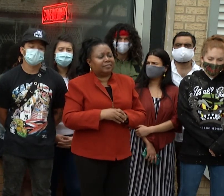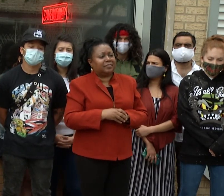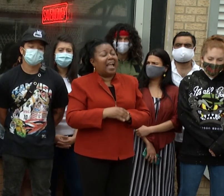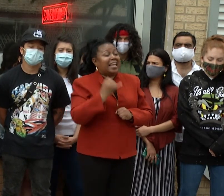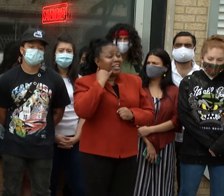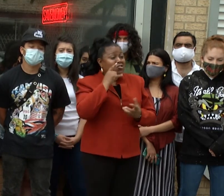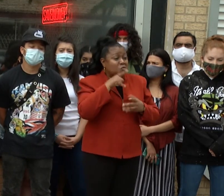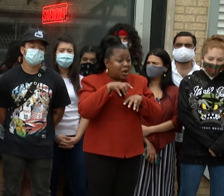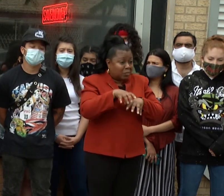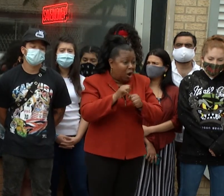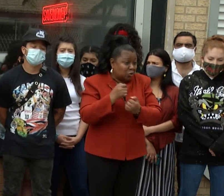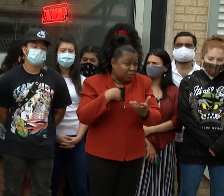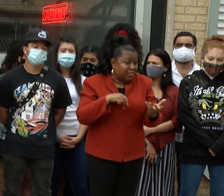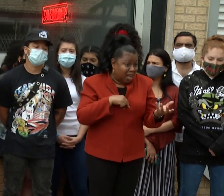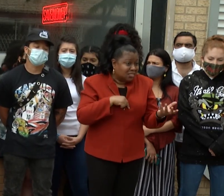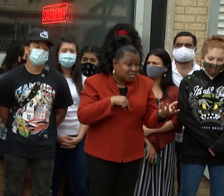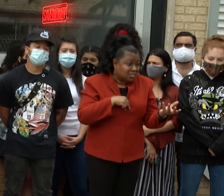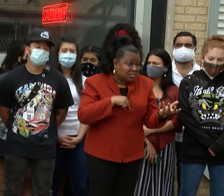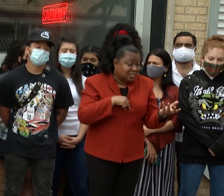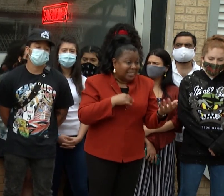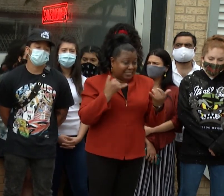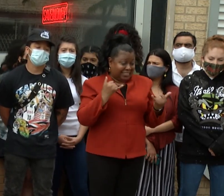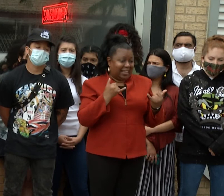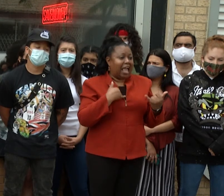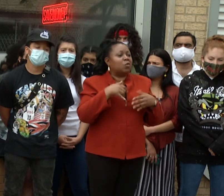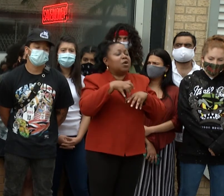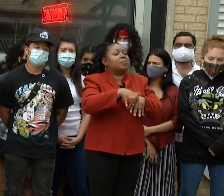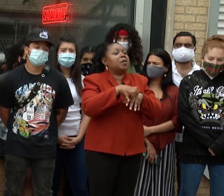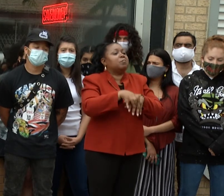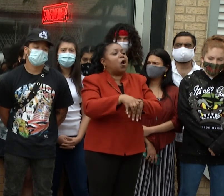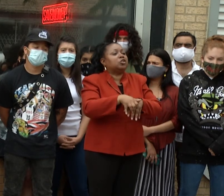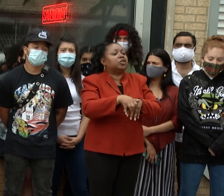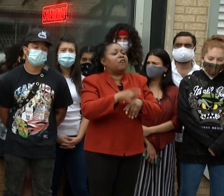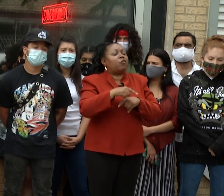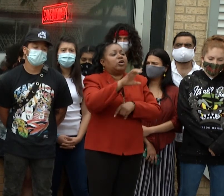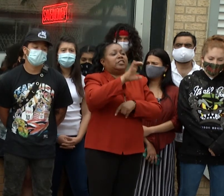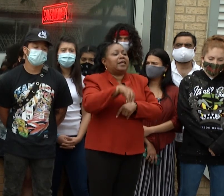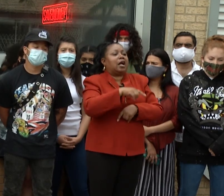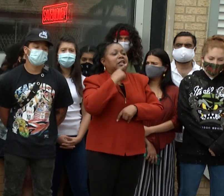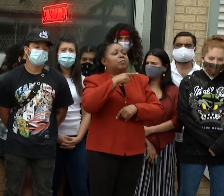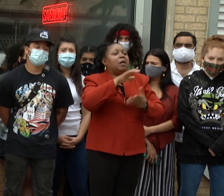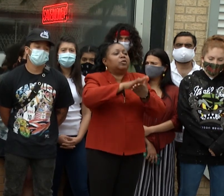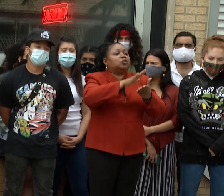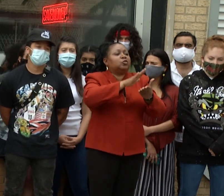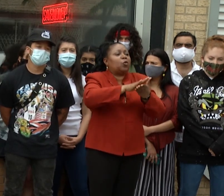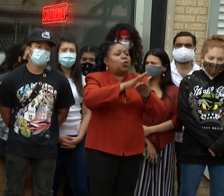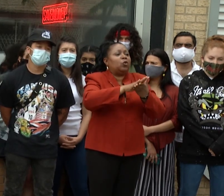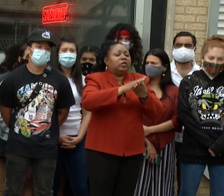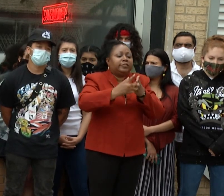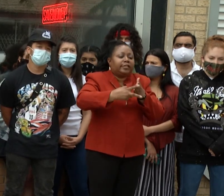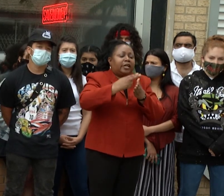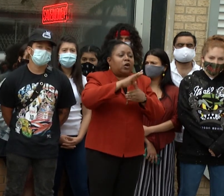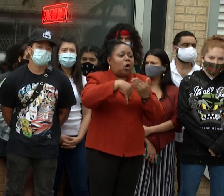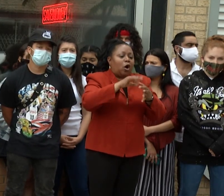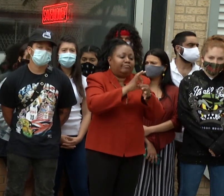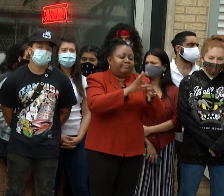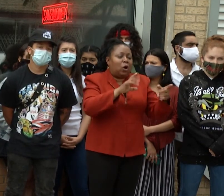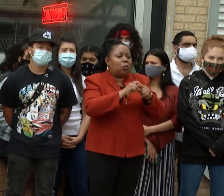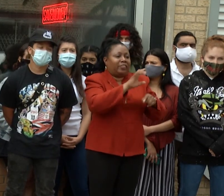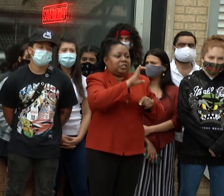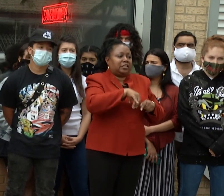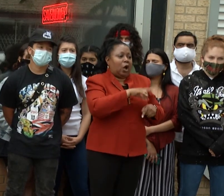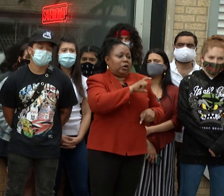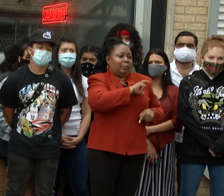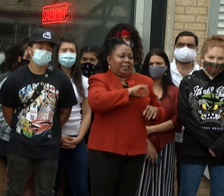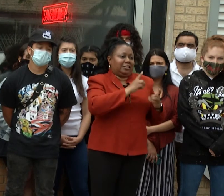And if you want to march with us, today we'll be marching for Chicago Public Schools to cut all ties with the